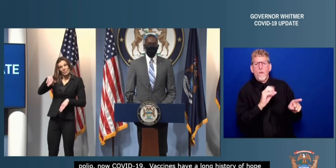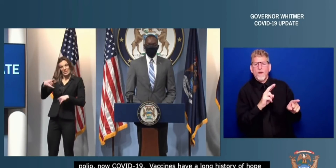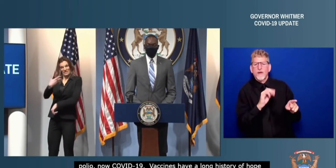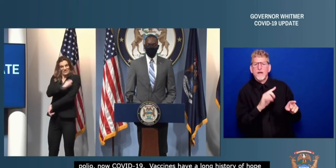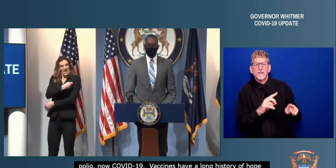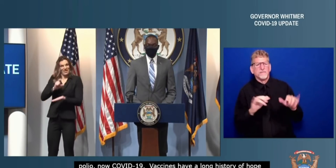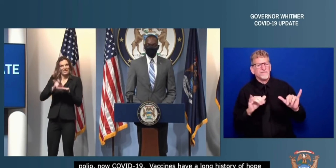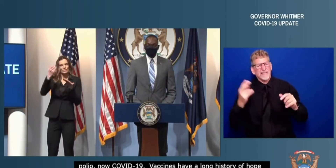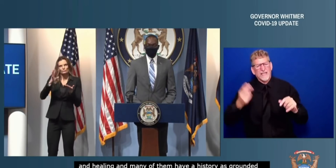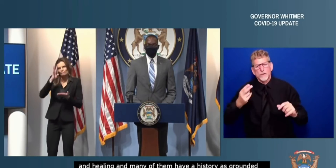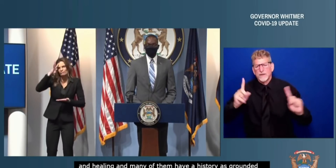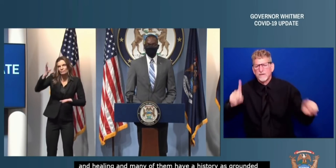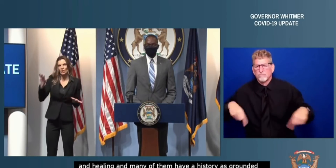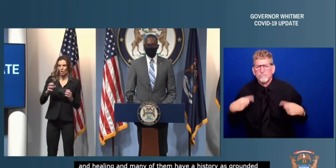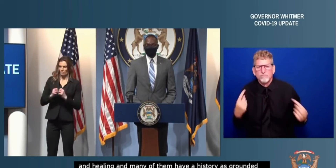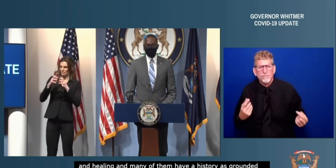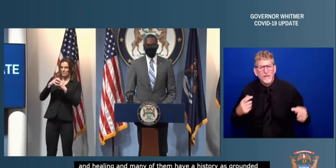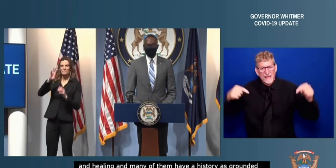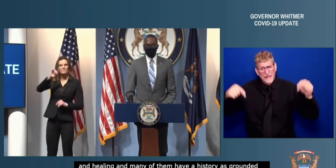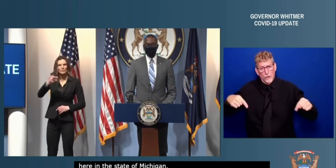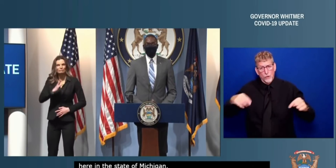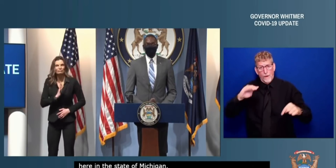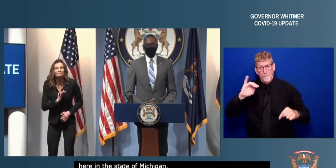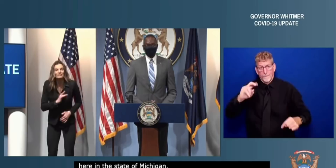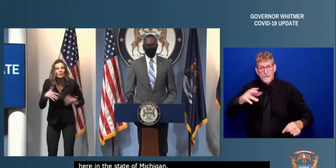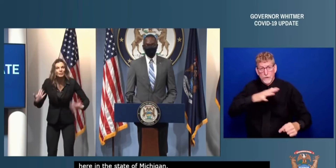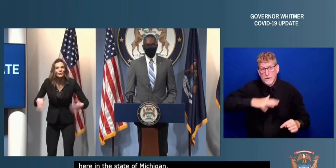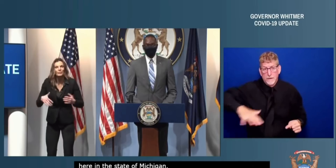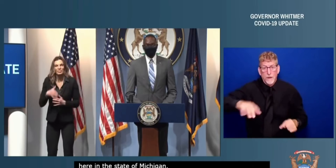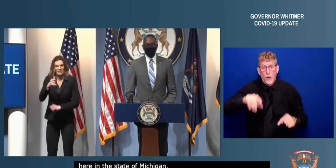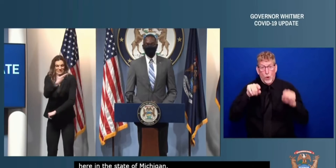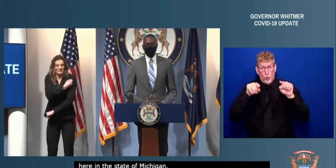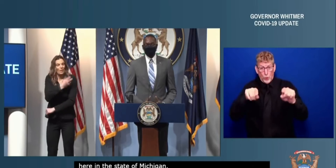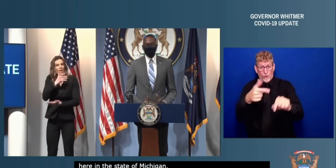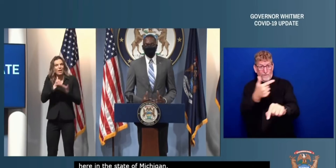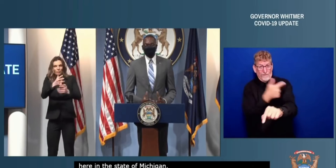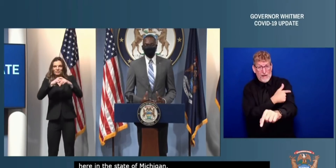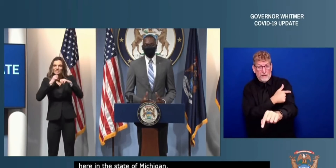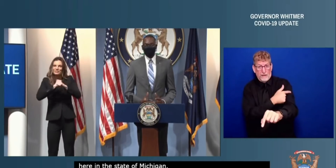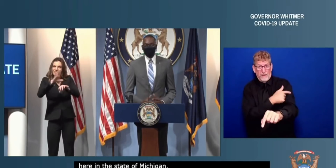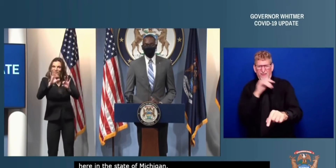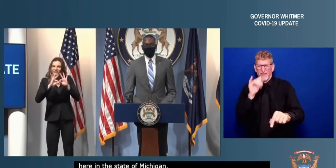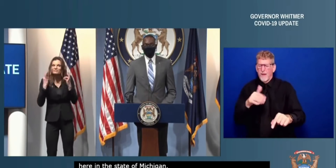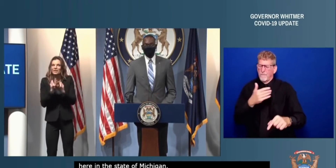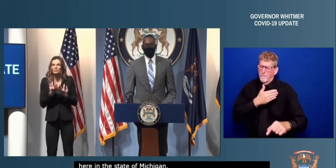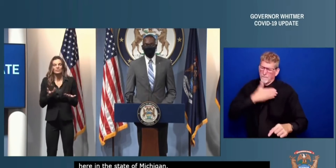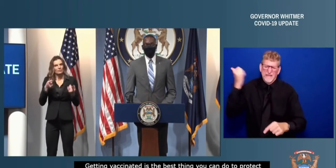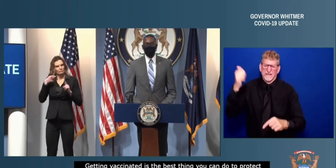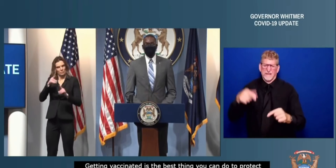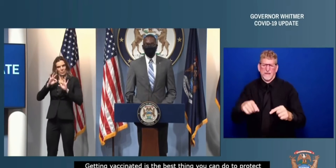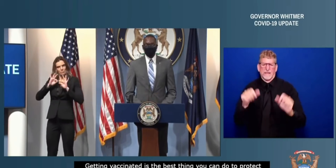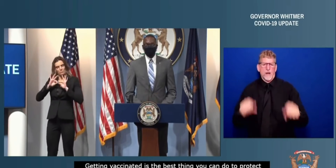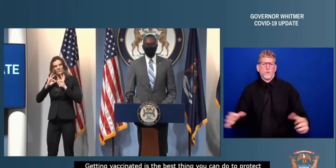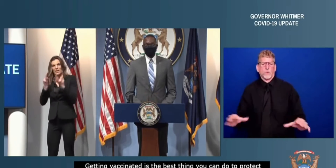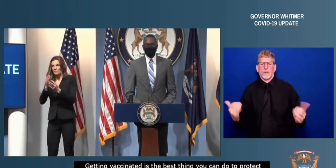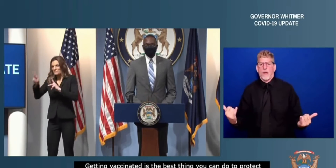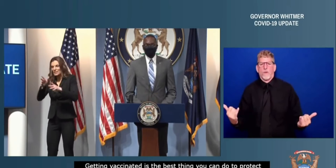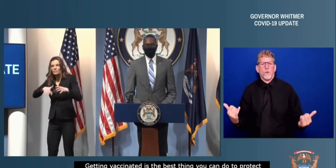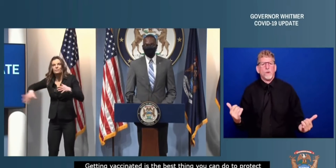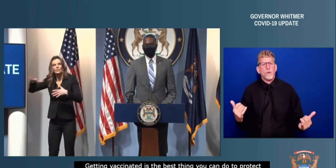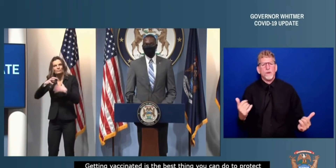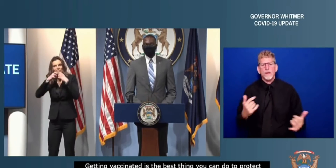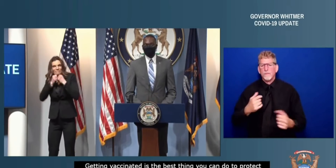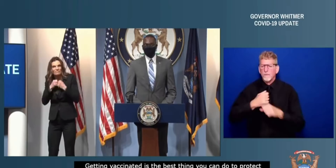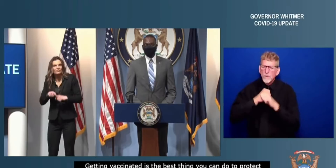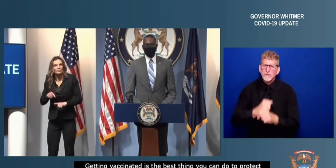vaccinated is the best thing that you can do to protect yourself, protect your family, and protect our collective community. It paves the